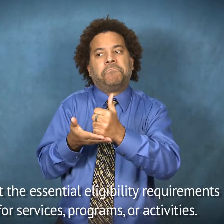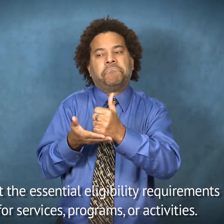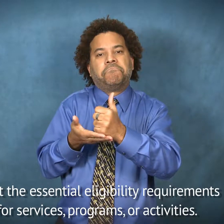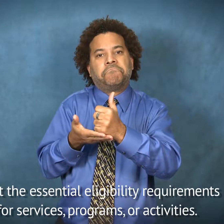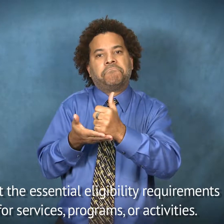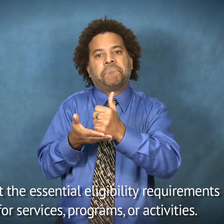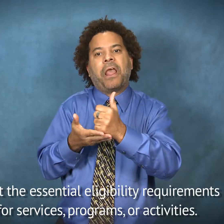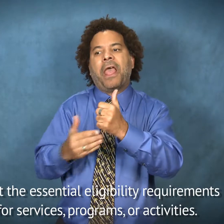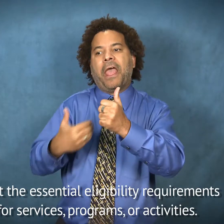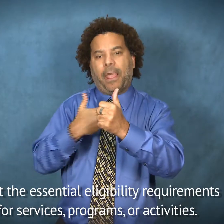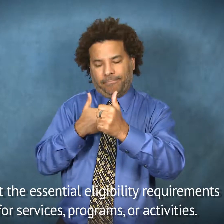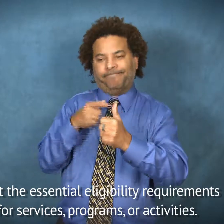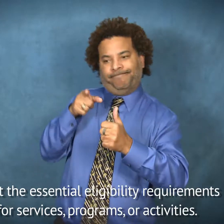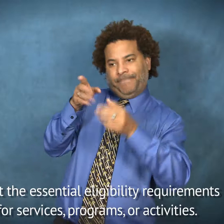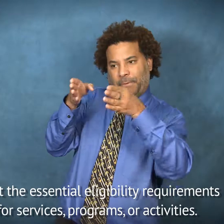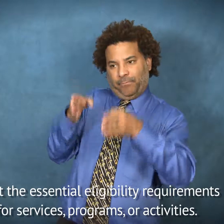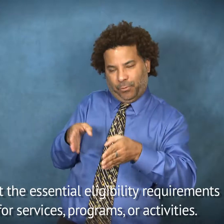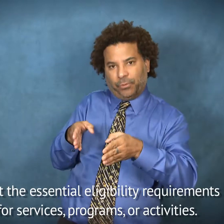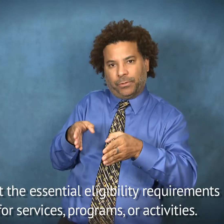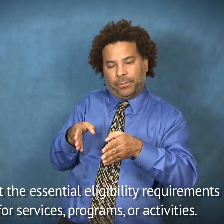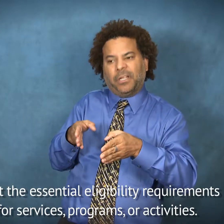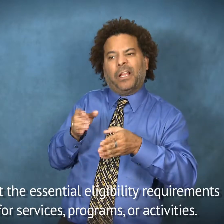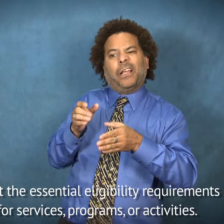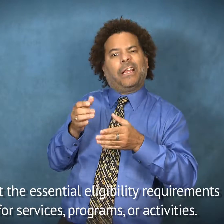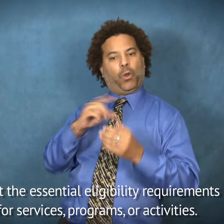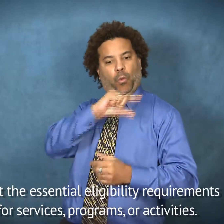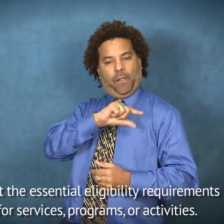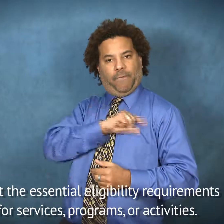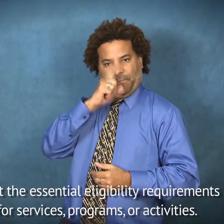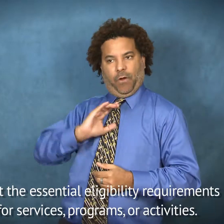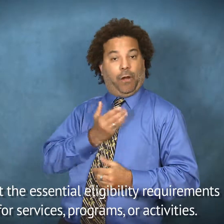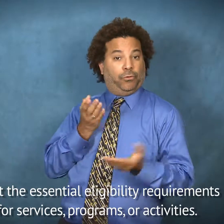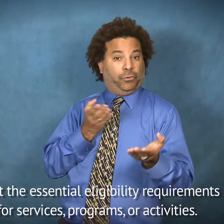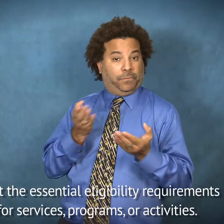eligibility requirements for services, programs, or activities.